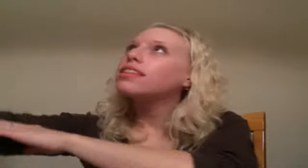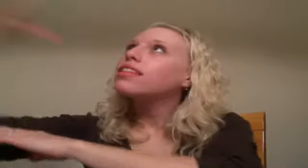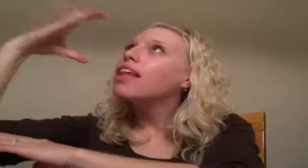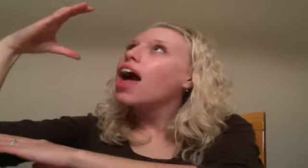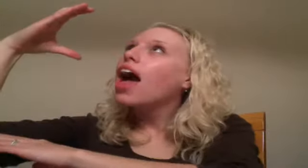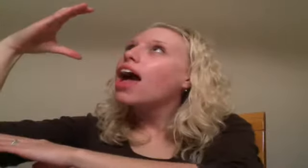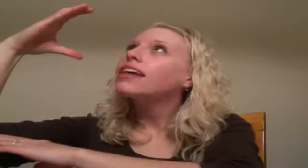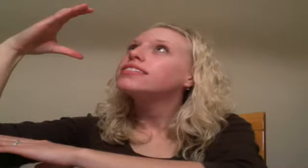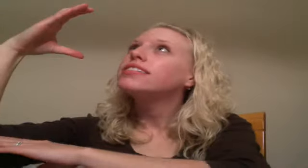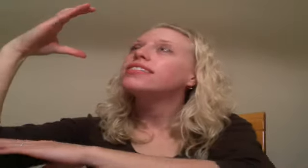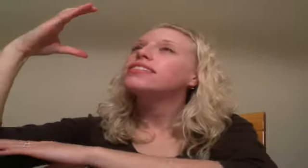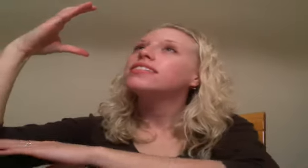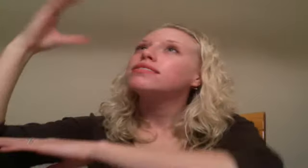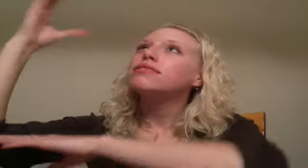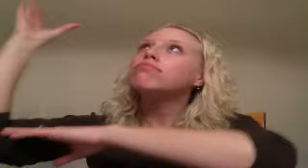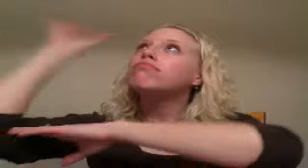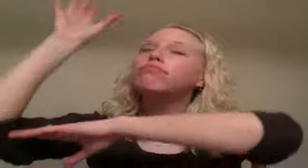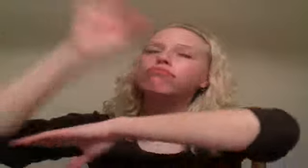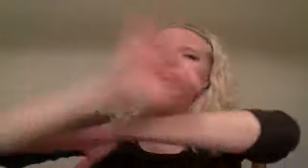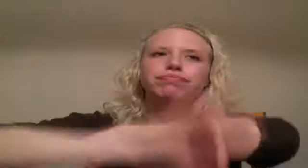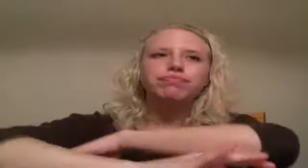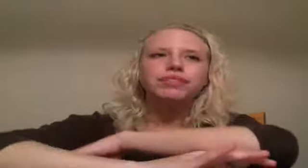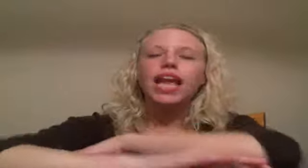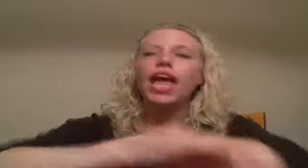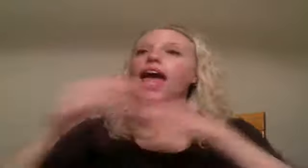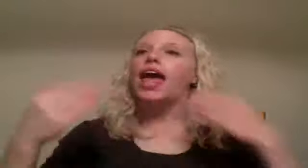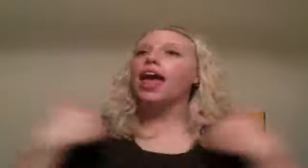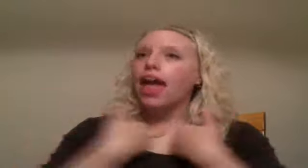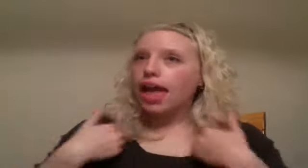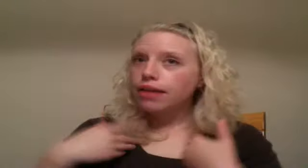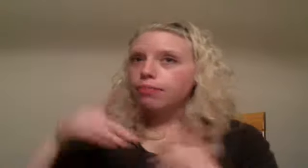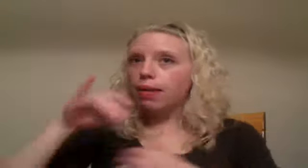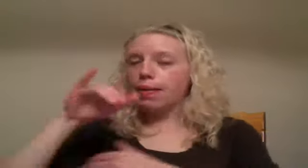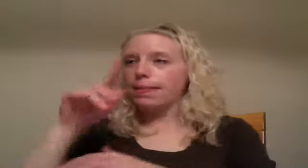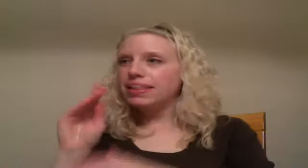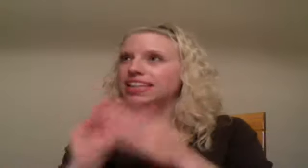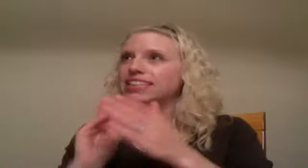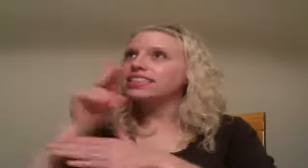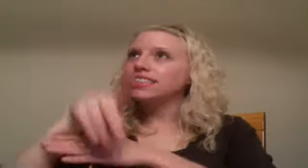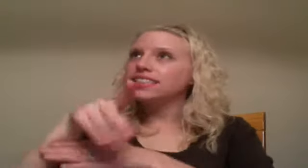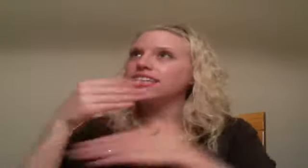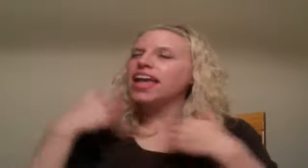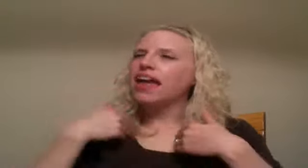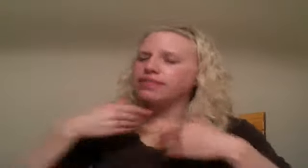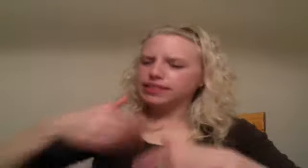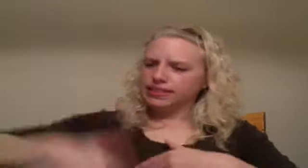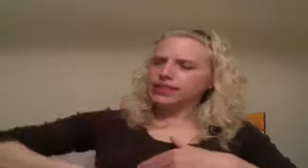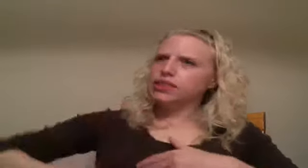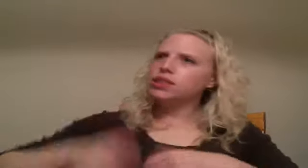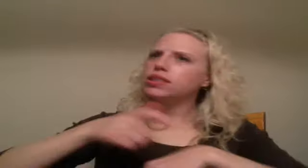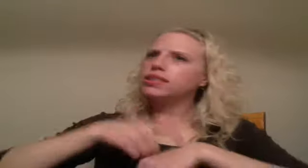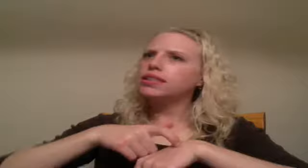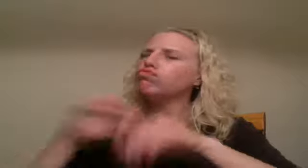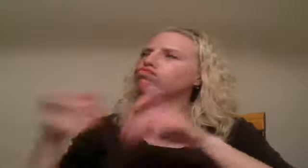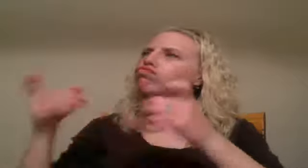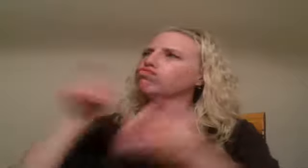so plants and animals developed their own internal clocks so that they would be ready for these changes in light. These are chemical clocks, and they're